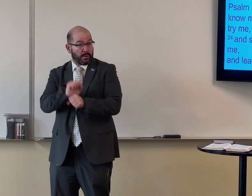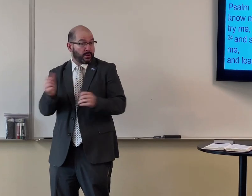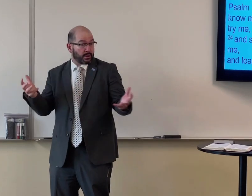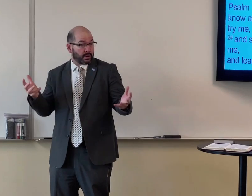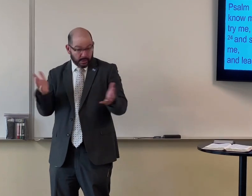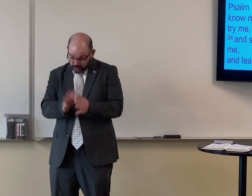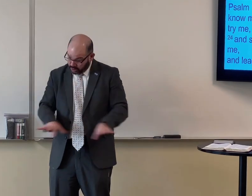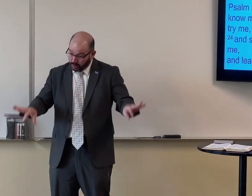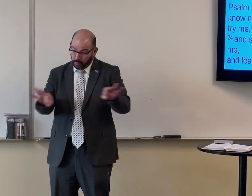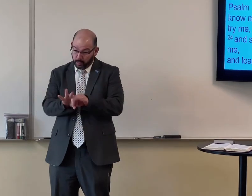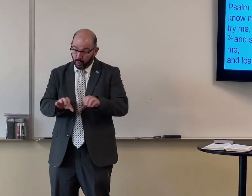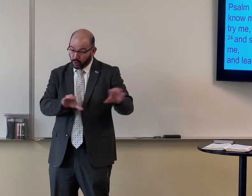I need to,